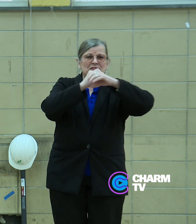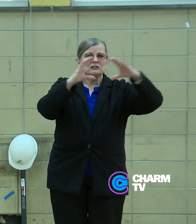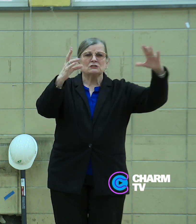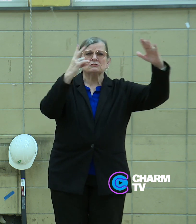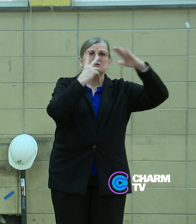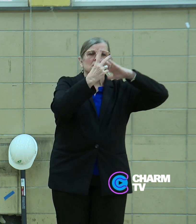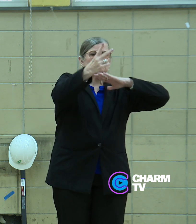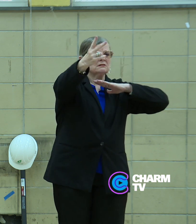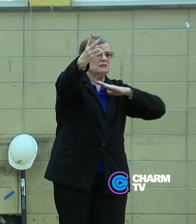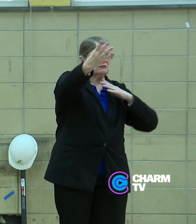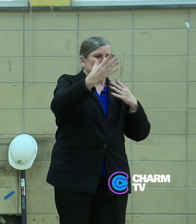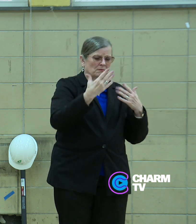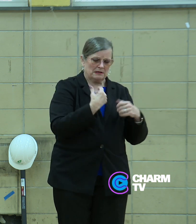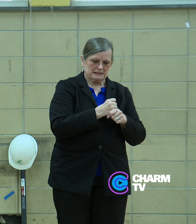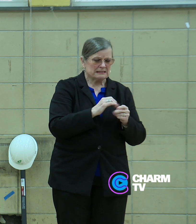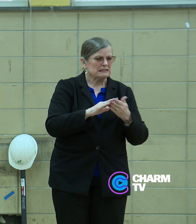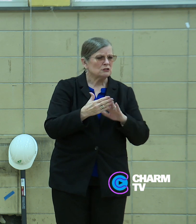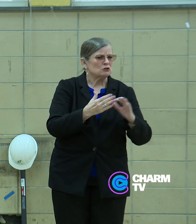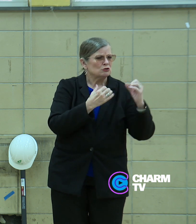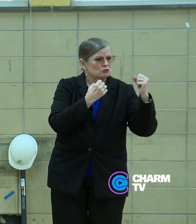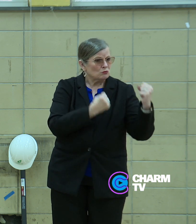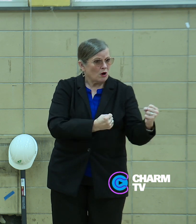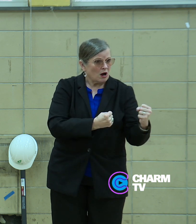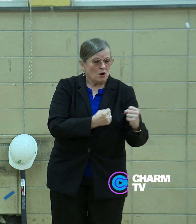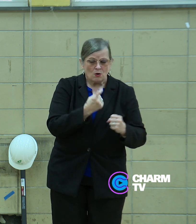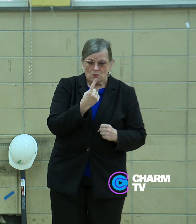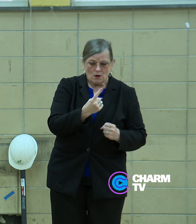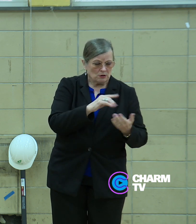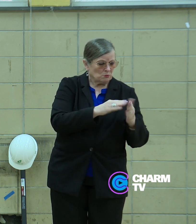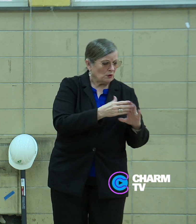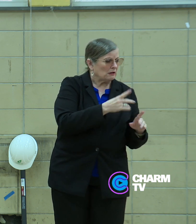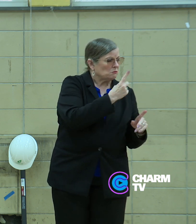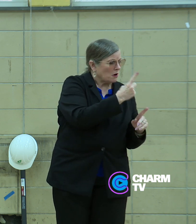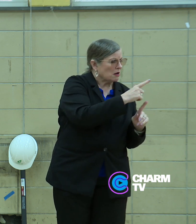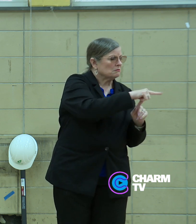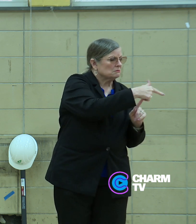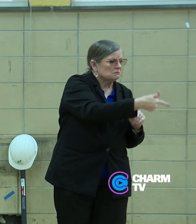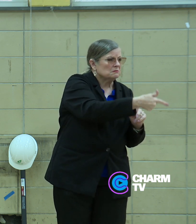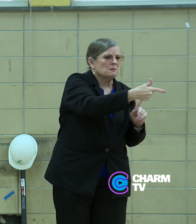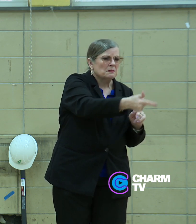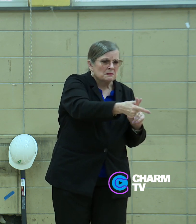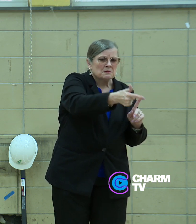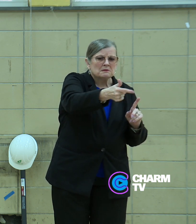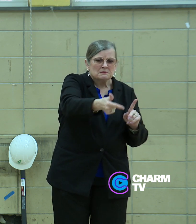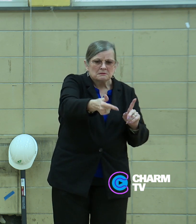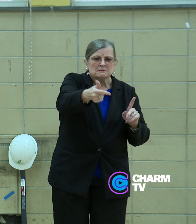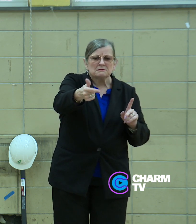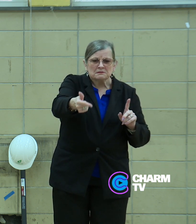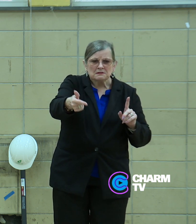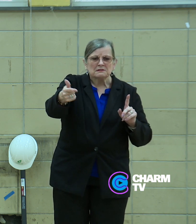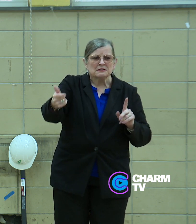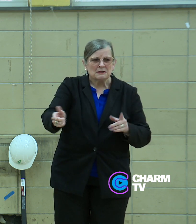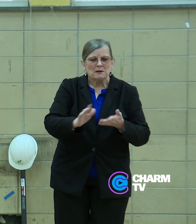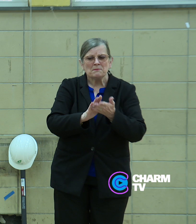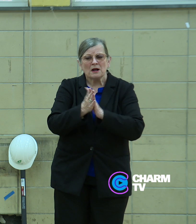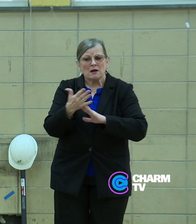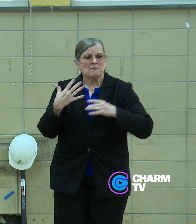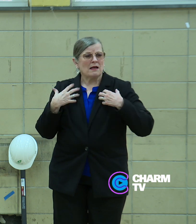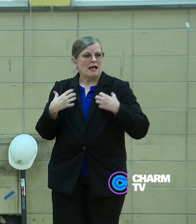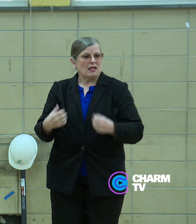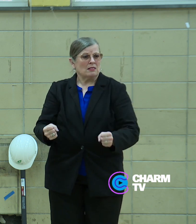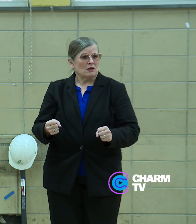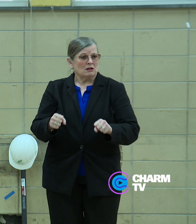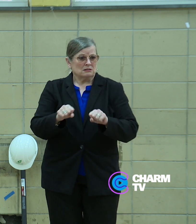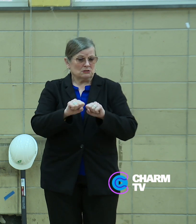building a strong community, one community at a time through conservation, health and wellness, and social equity. And to share that